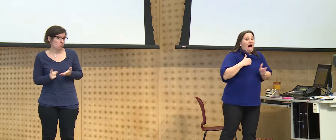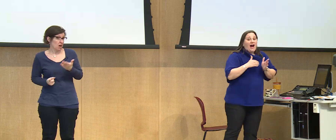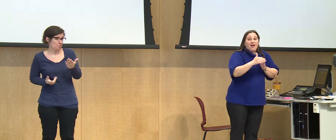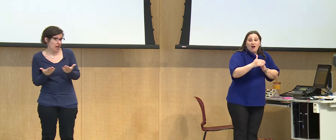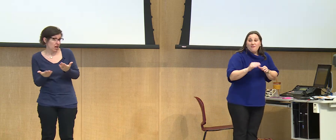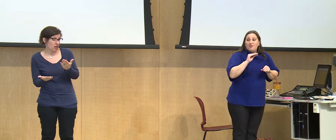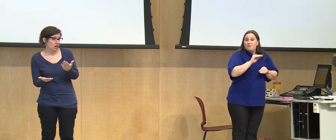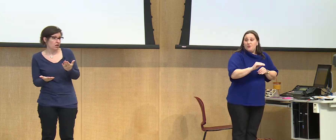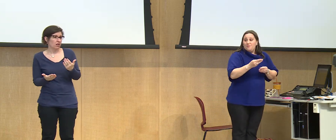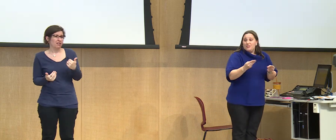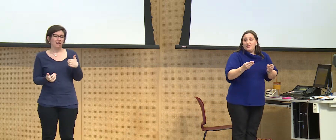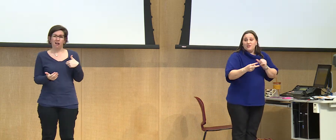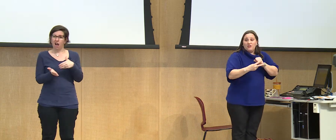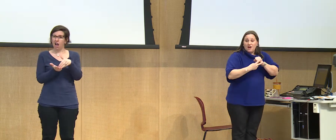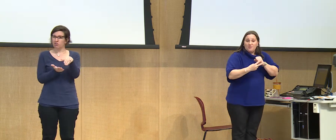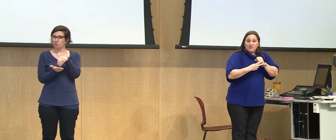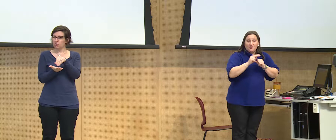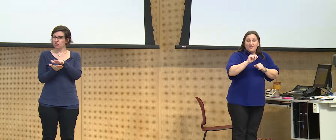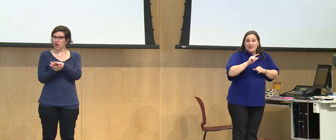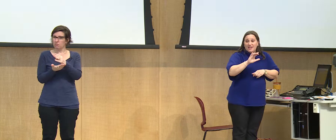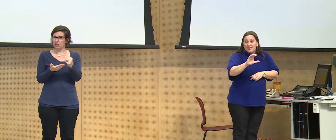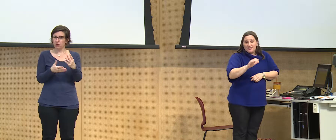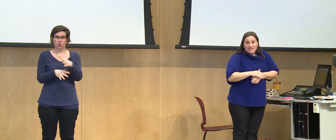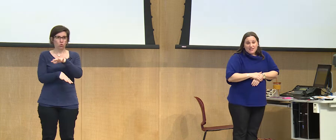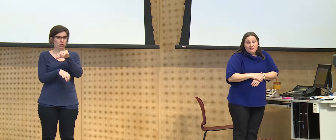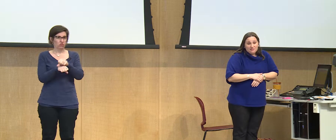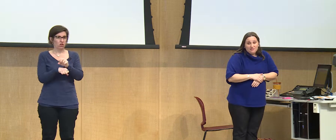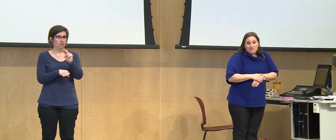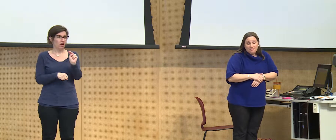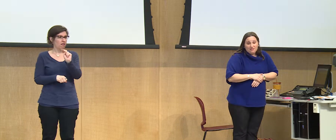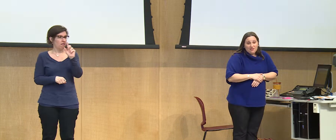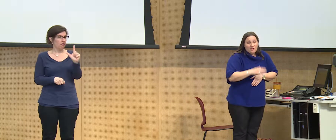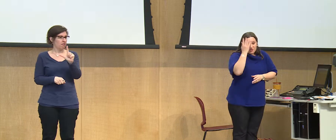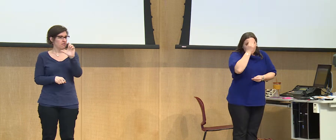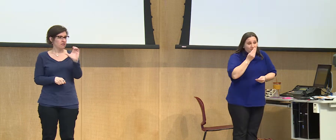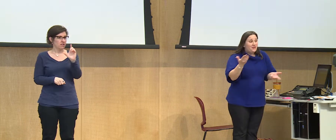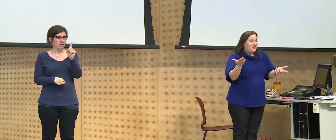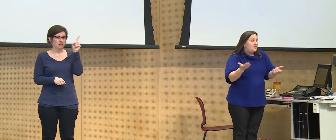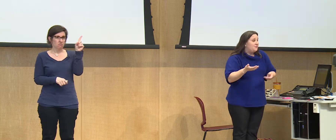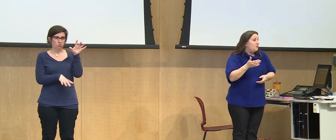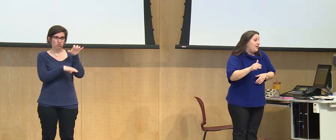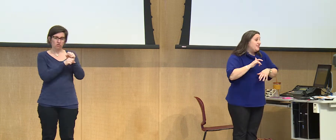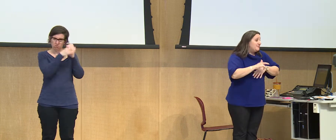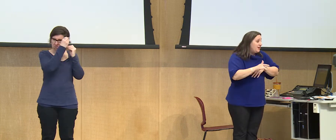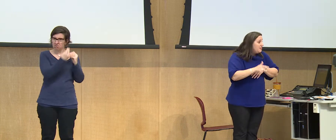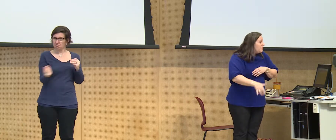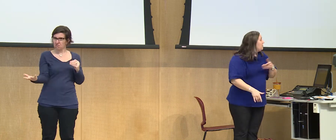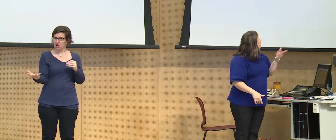I often put material on reserve in the NLC, so you could let them know that's available.